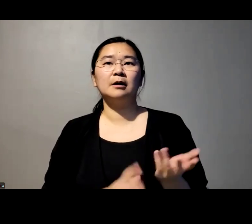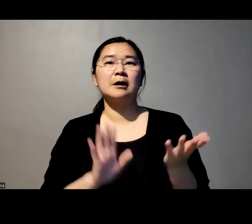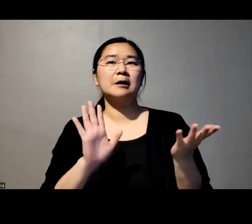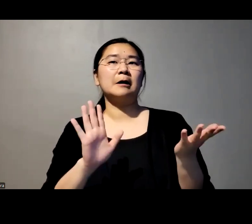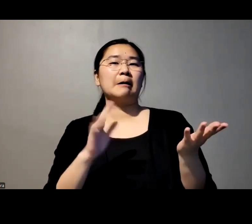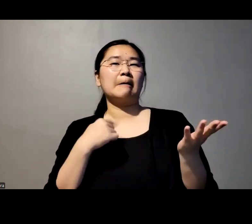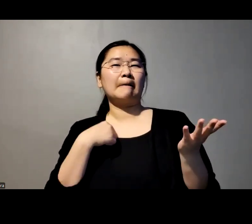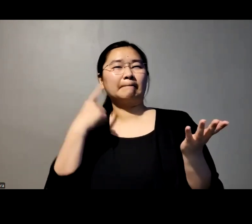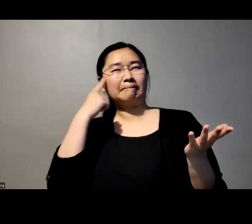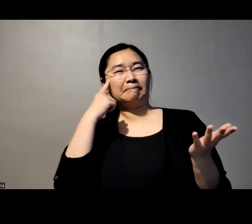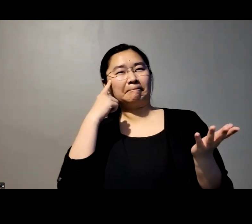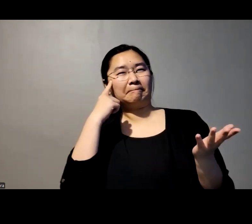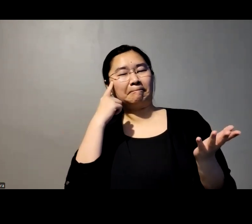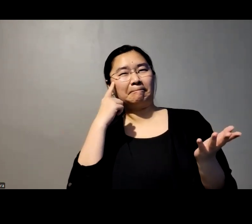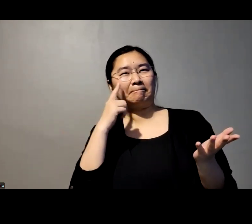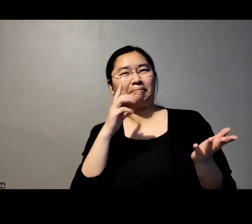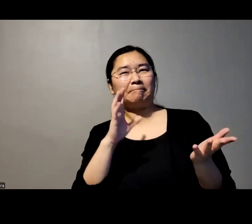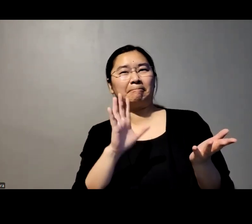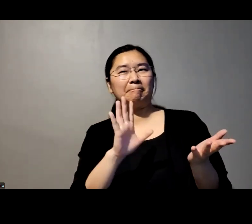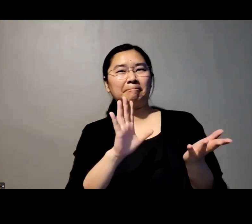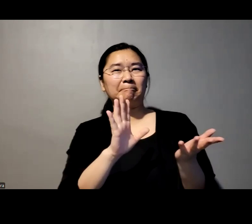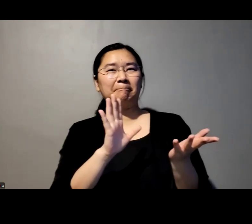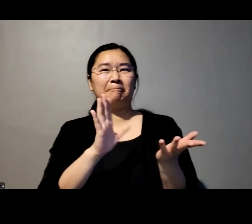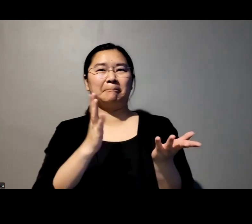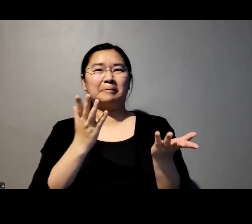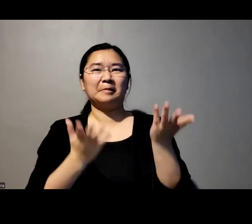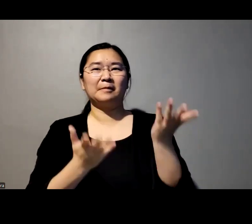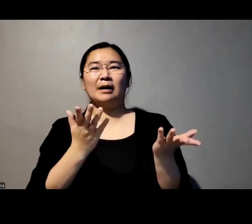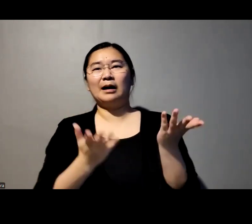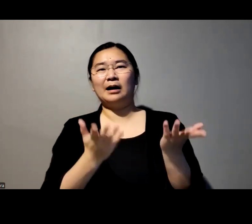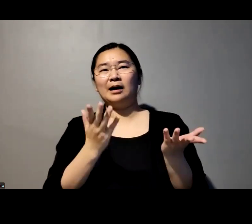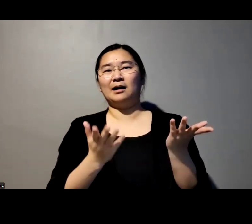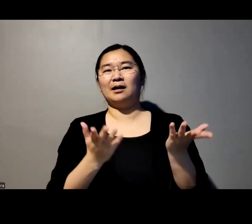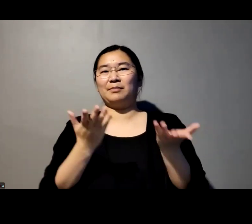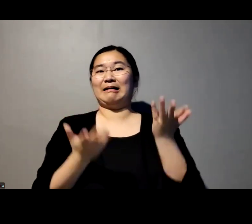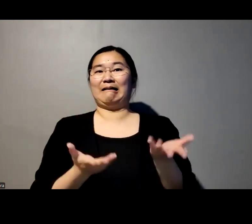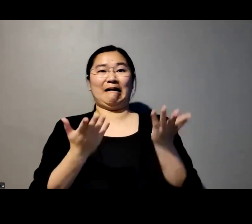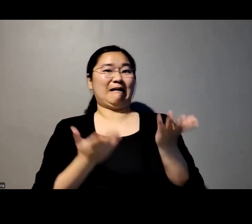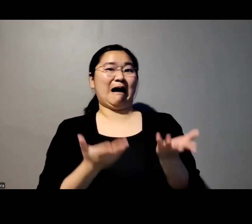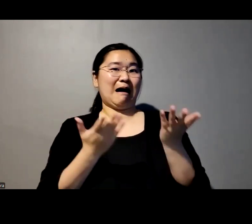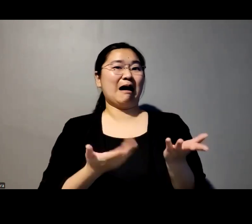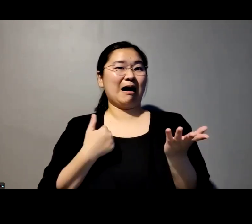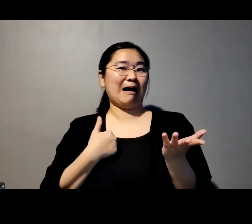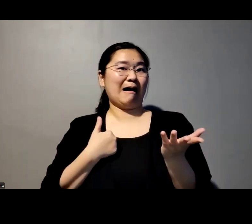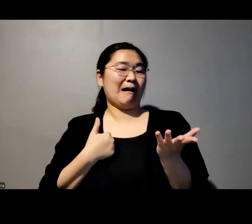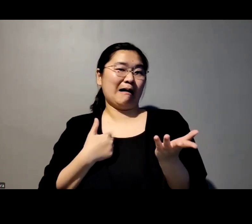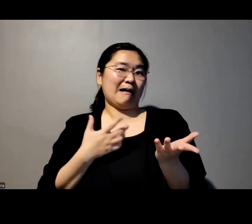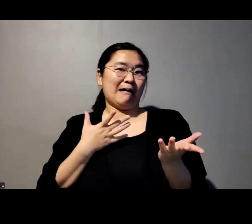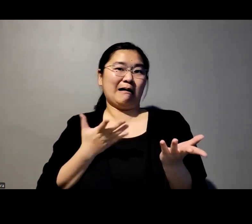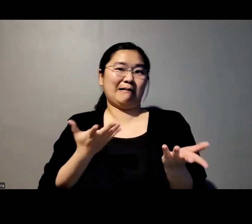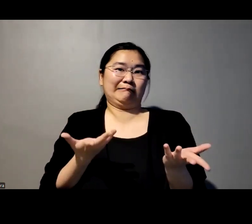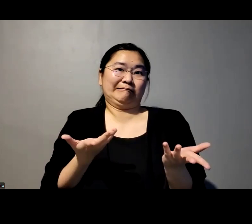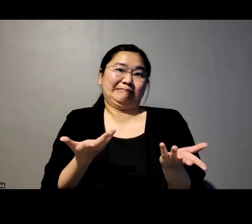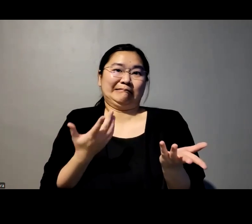actually now invite, simply because of the paucity of time, I'm going to invite Sabiha Majid. So Sabiha is